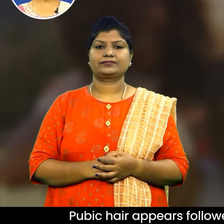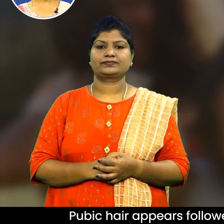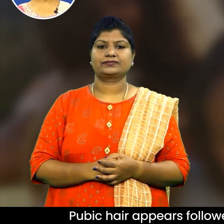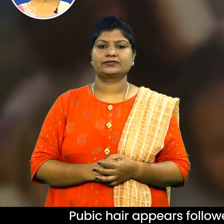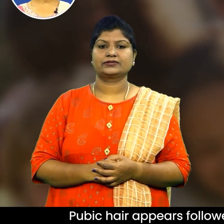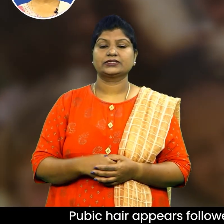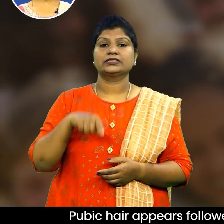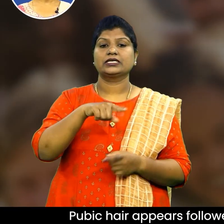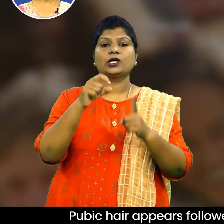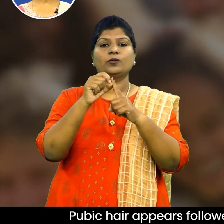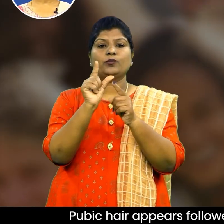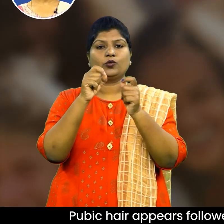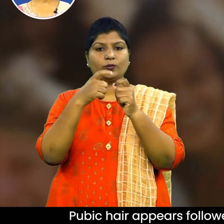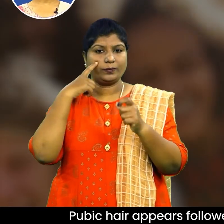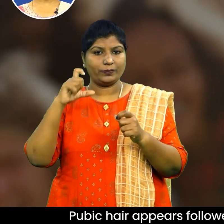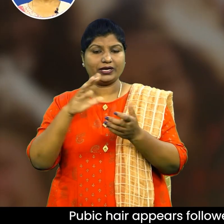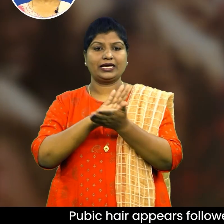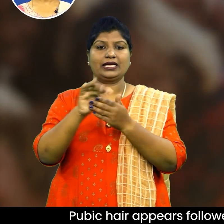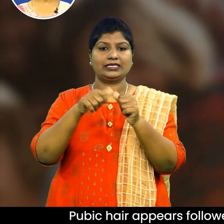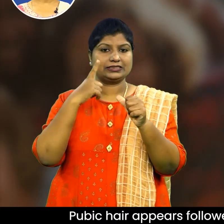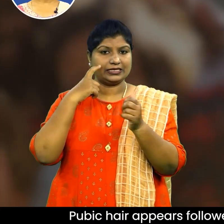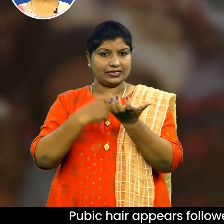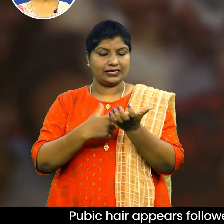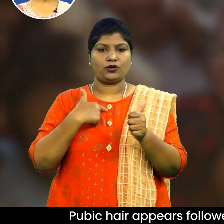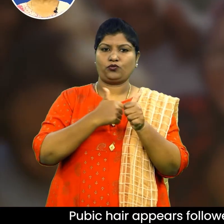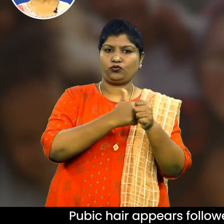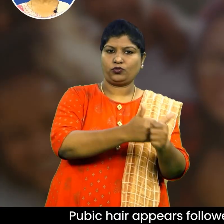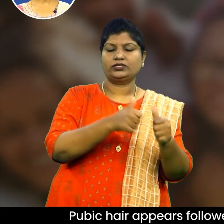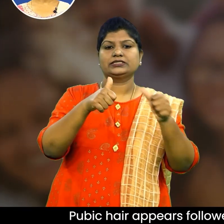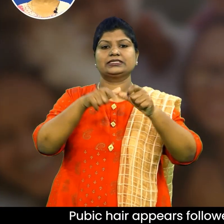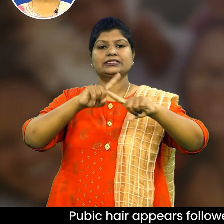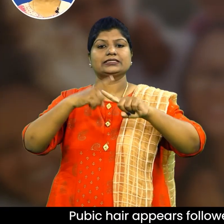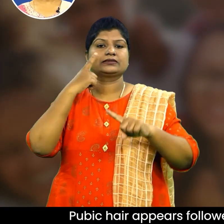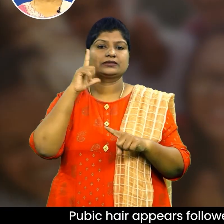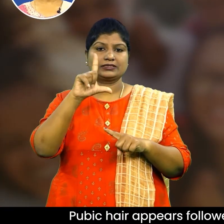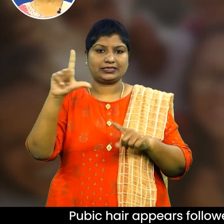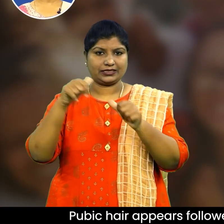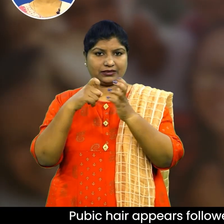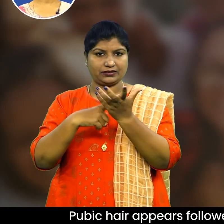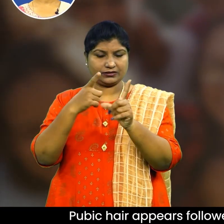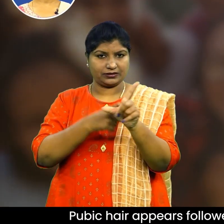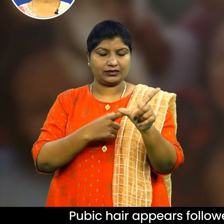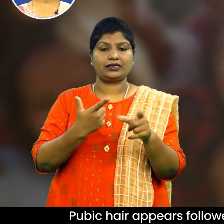Pubic hair appears, followed by axillary and body hair on the